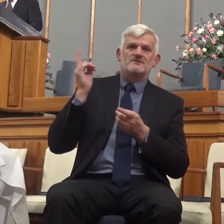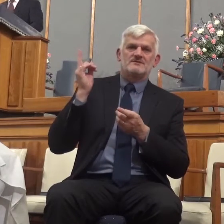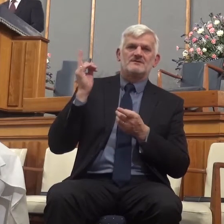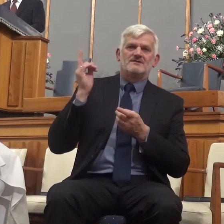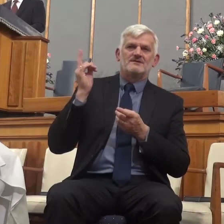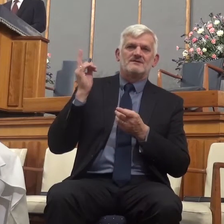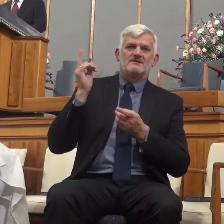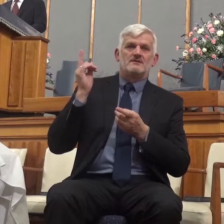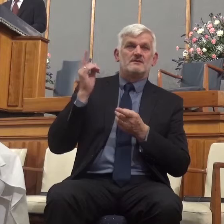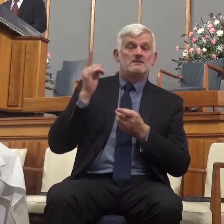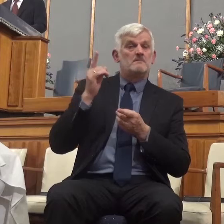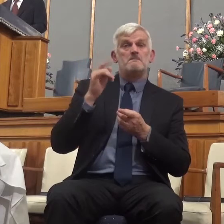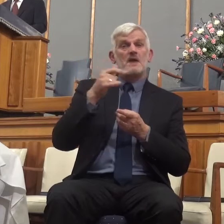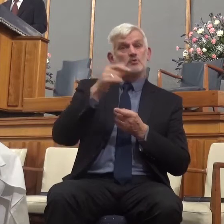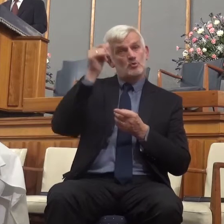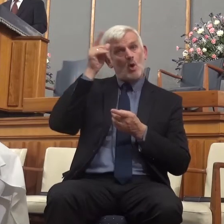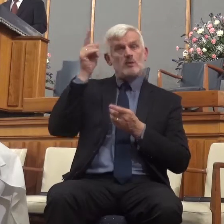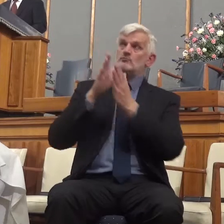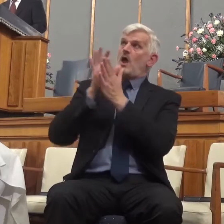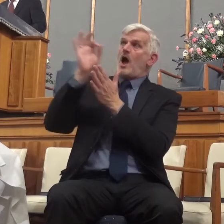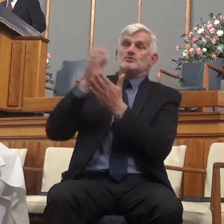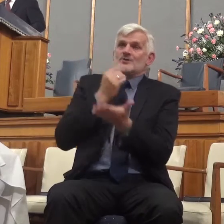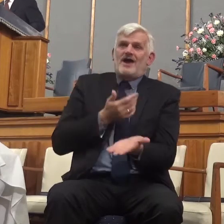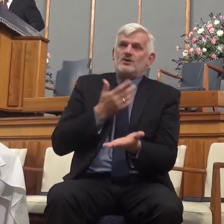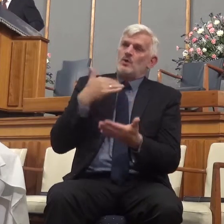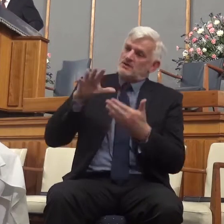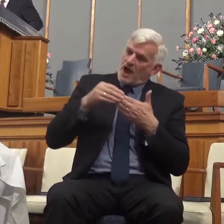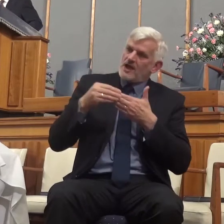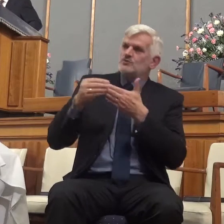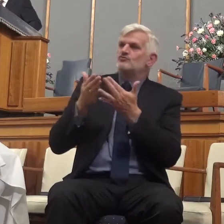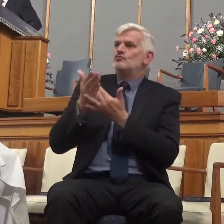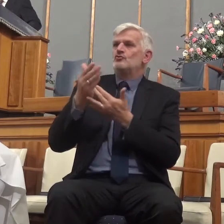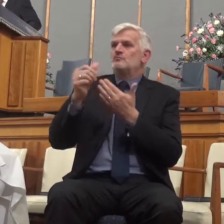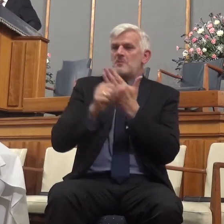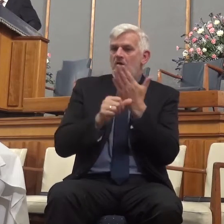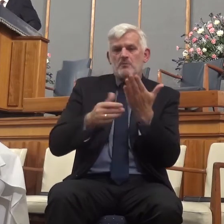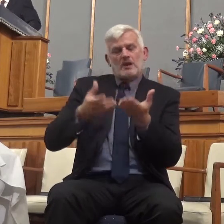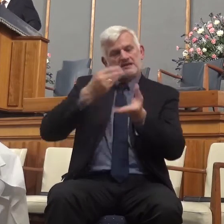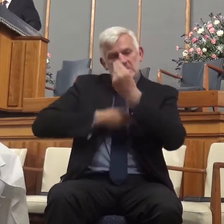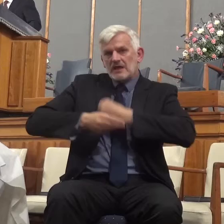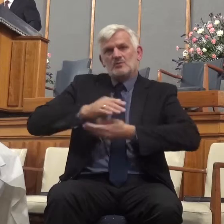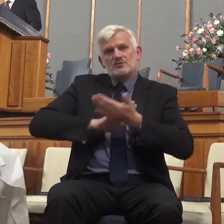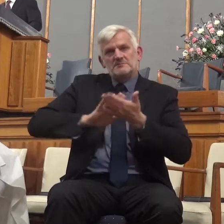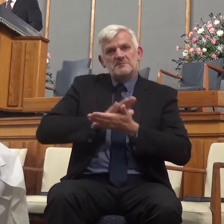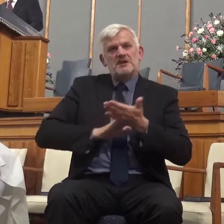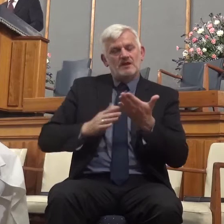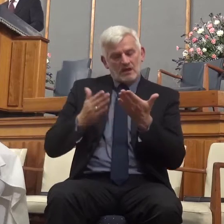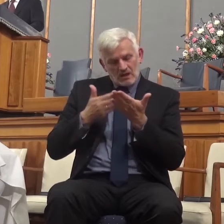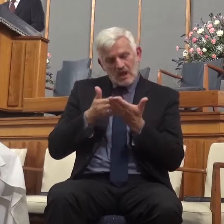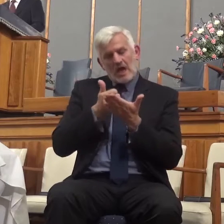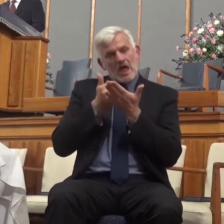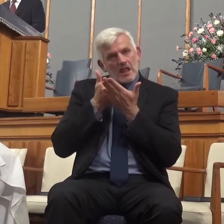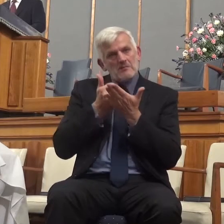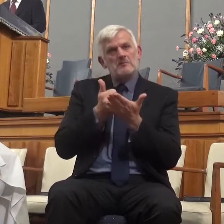If you know him, you can pray to him. He will guide you through his word, the Bible. He will guide you